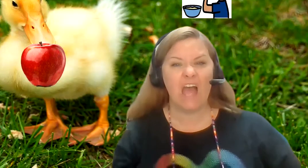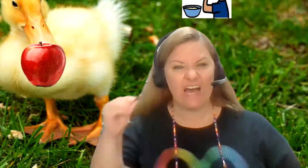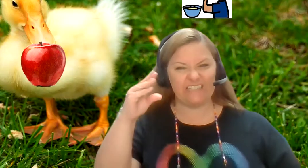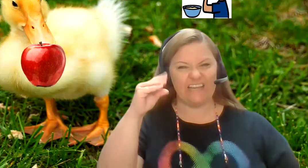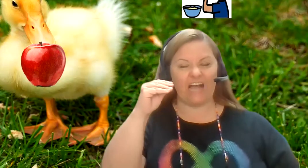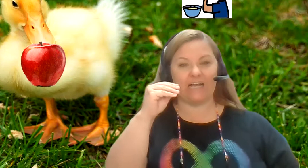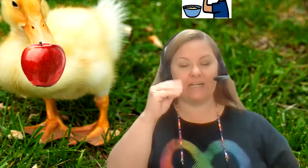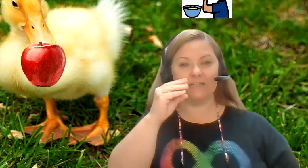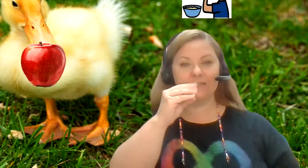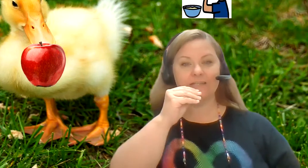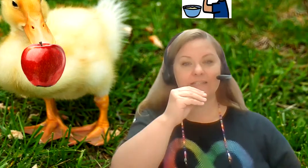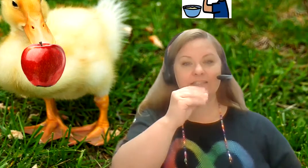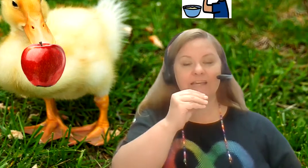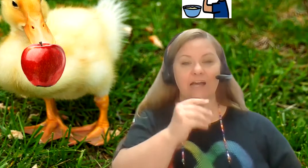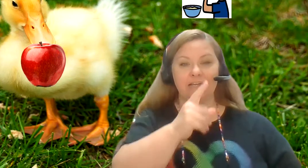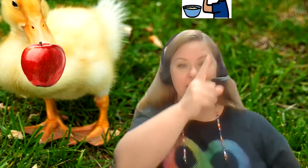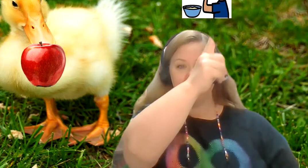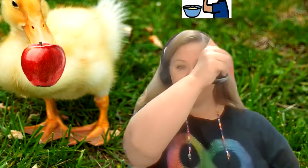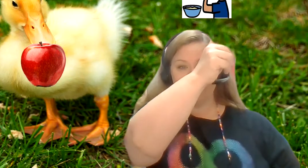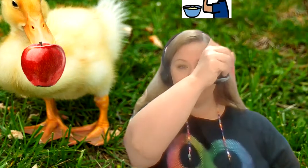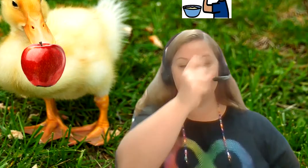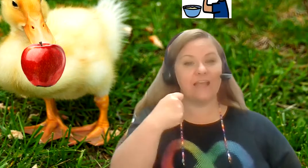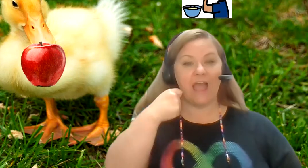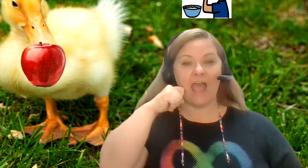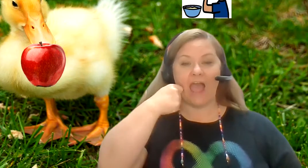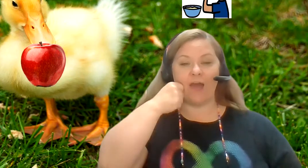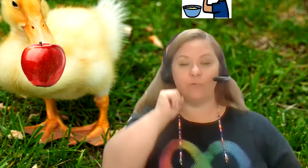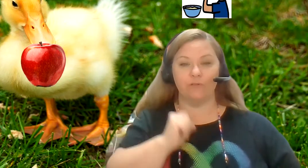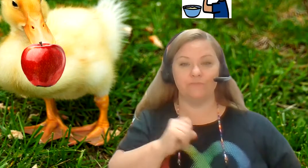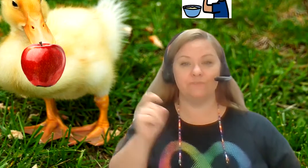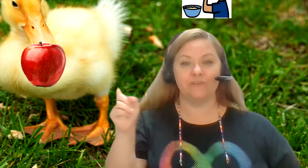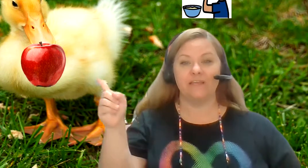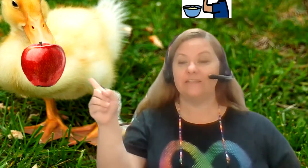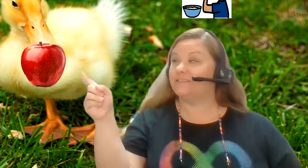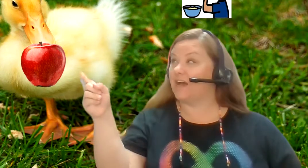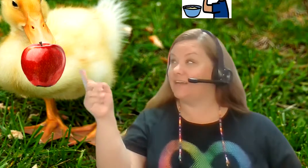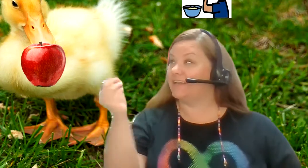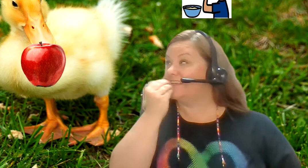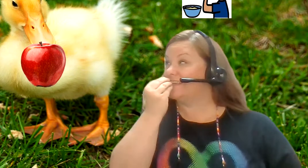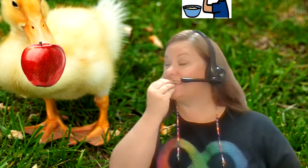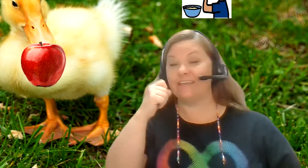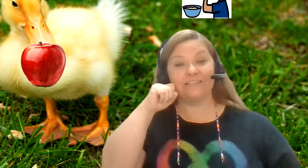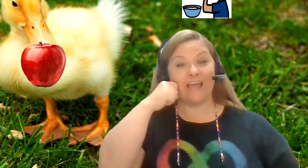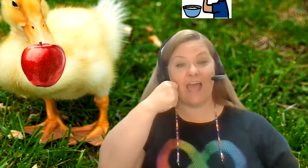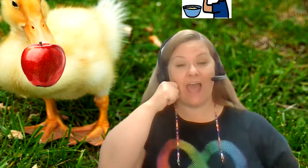A duck. Duck, eat apple. Duck, eat